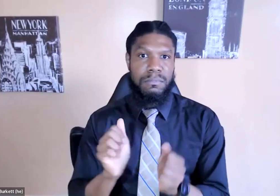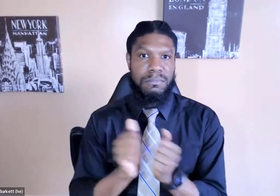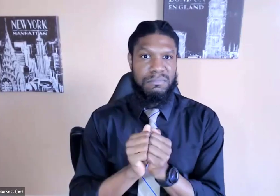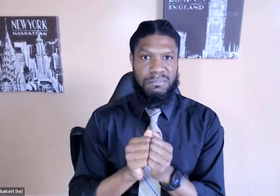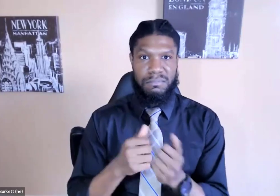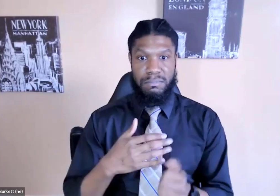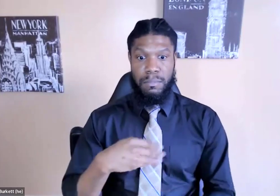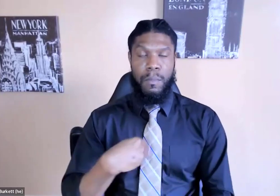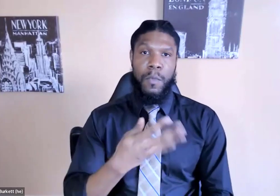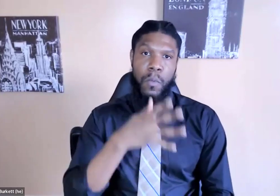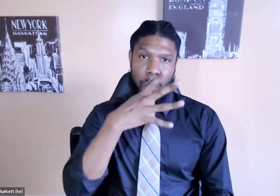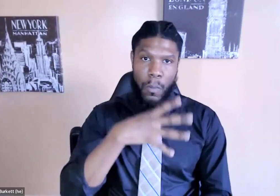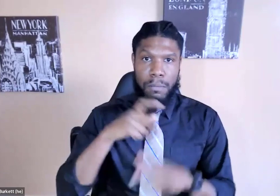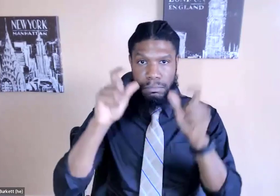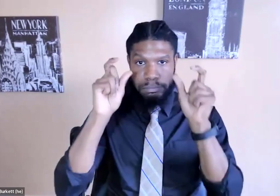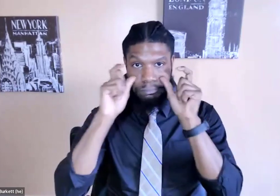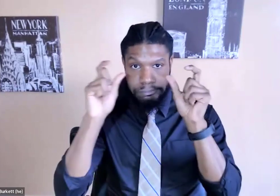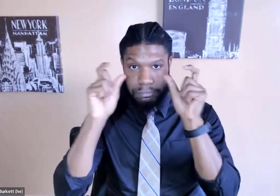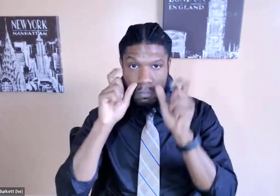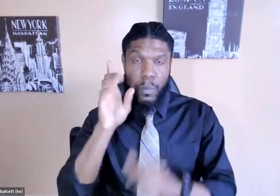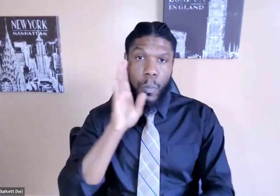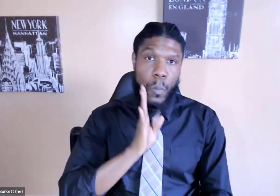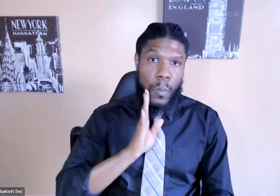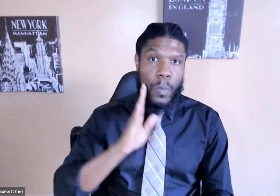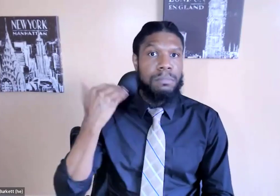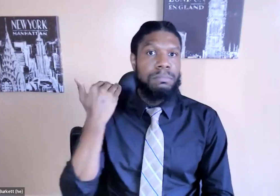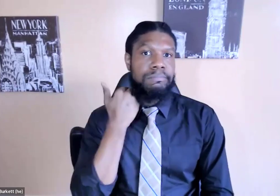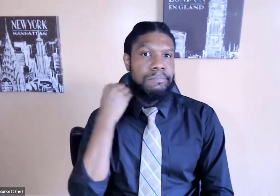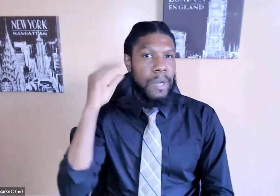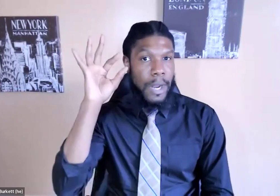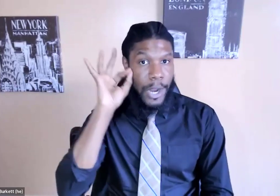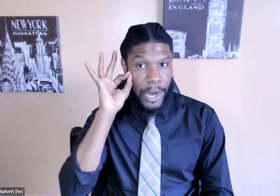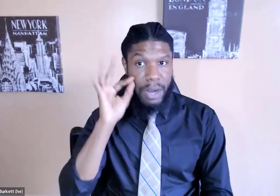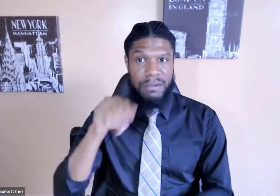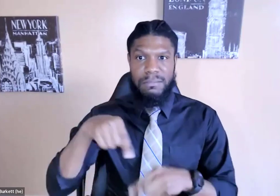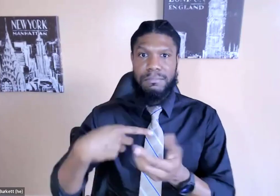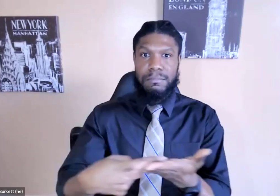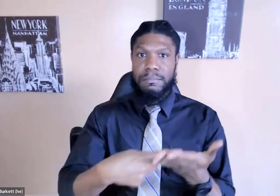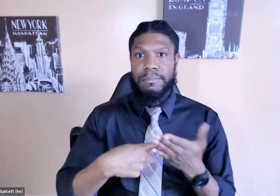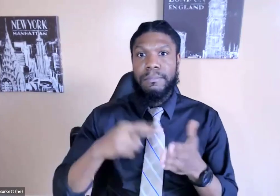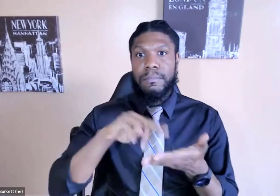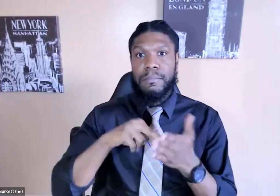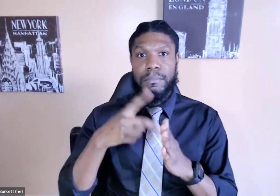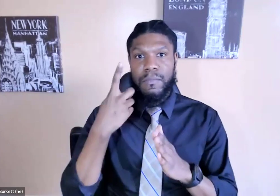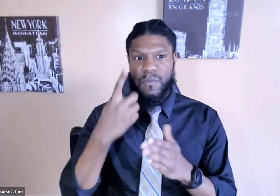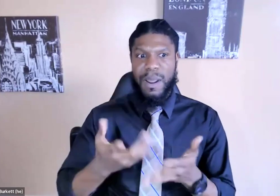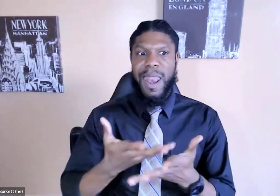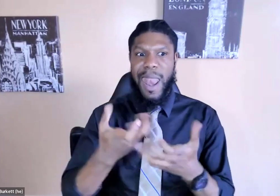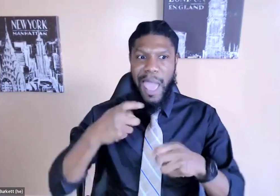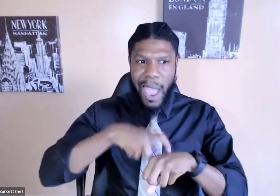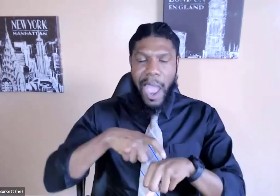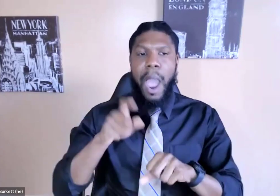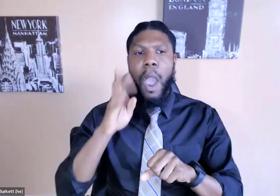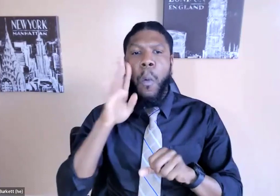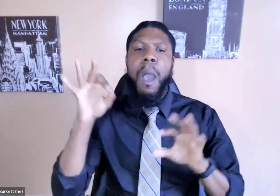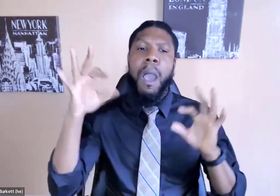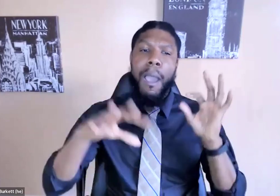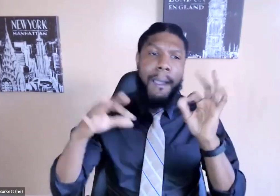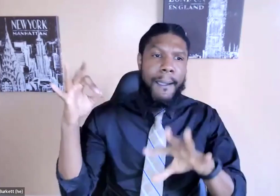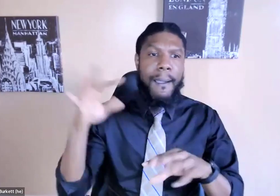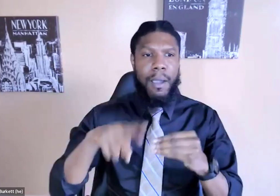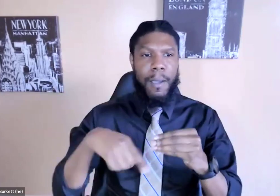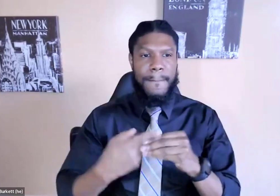glasses. This presentation is structured as a roundtable discussion, which means that for much of this time, we will be able to share our thoughts on the